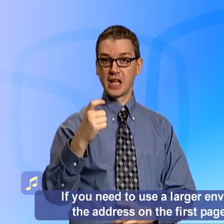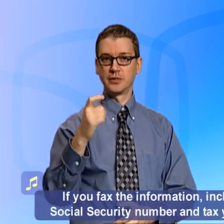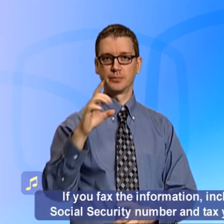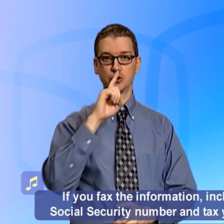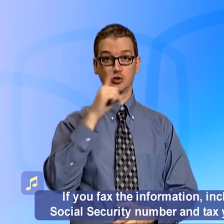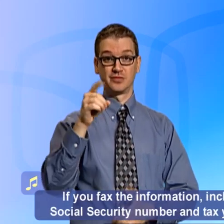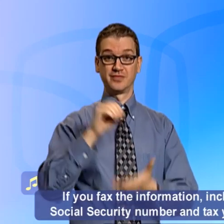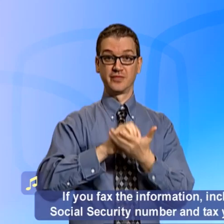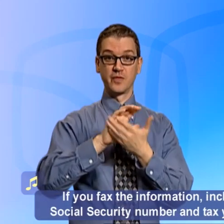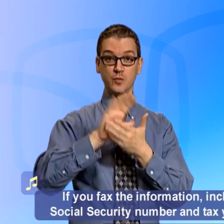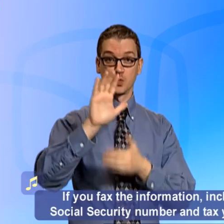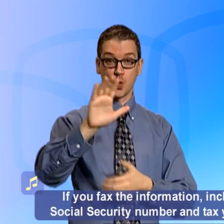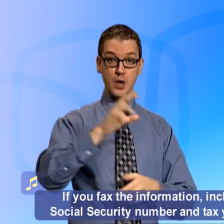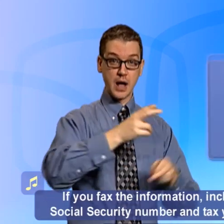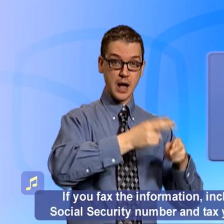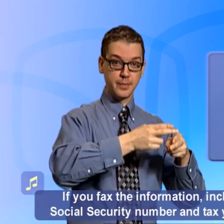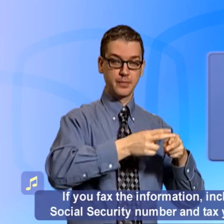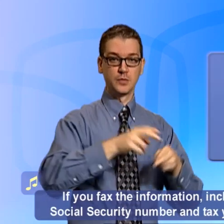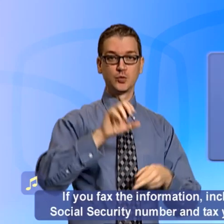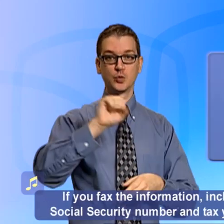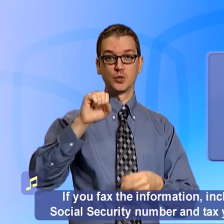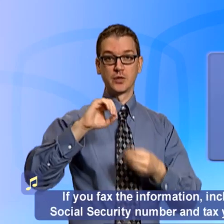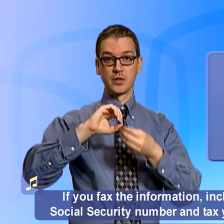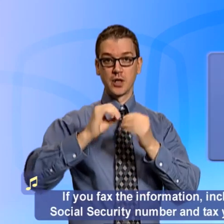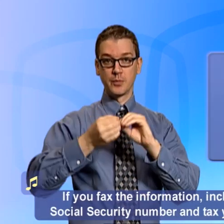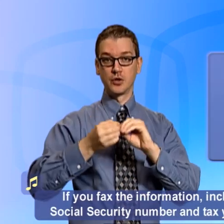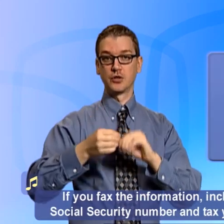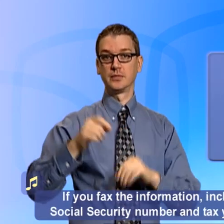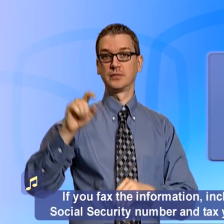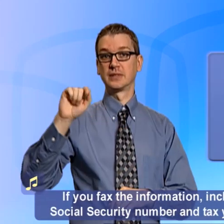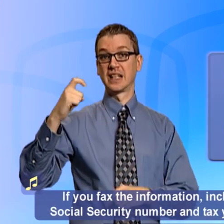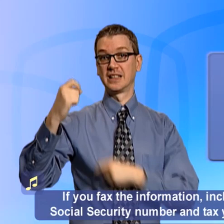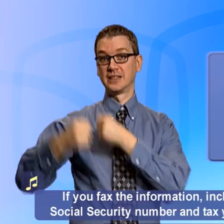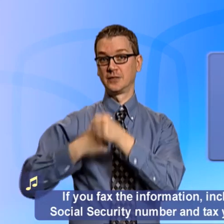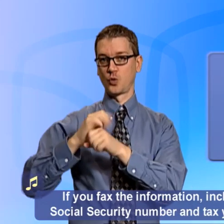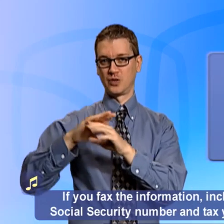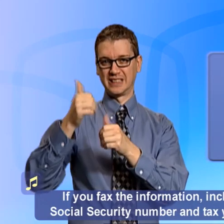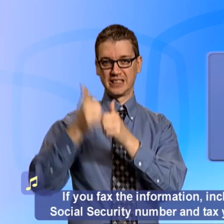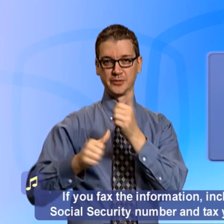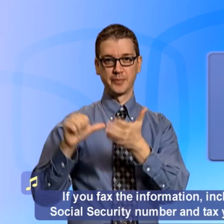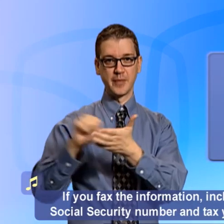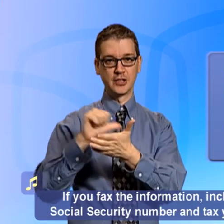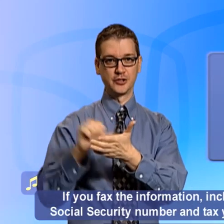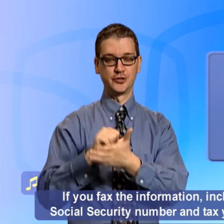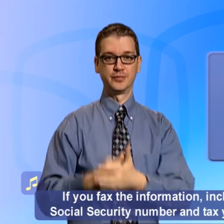If you fax the information, include your name, social security number, and tax year on each page.